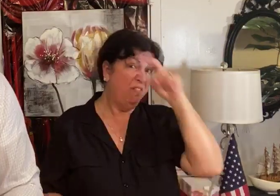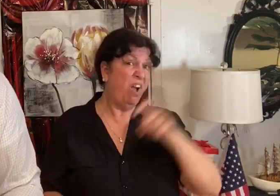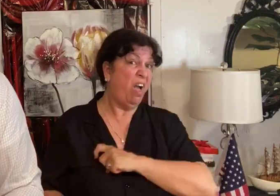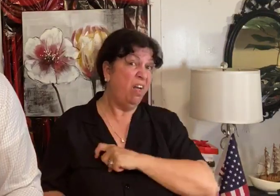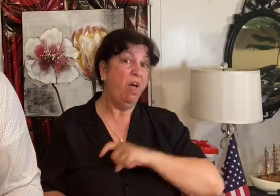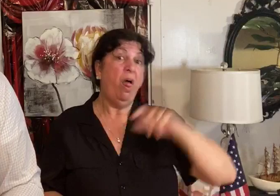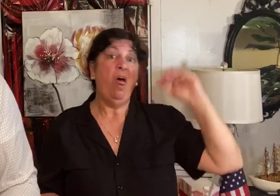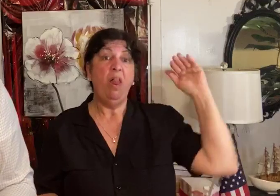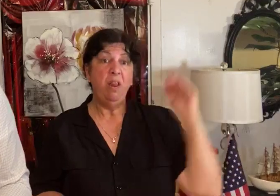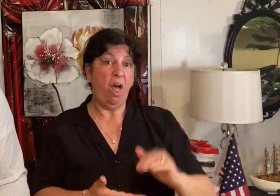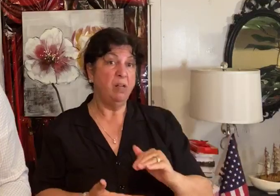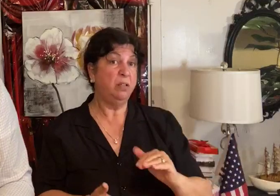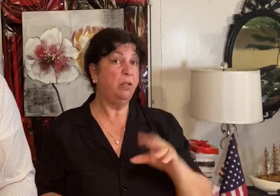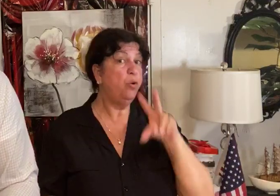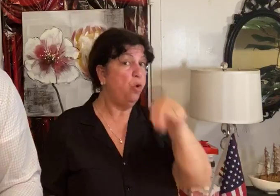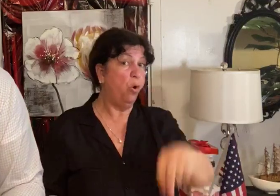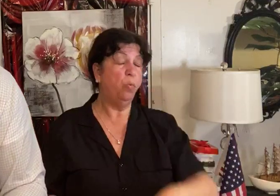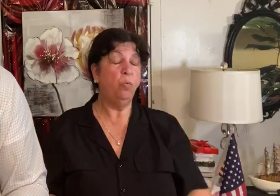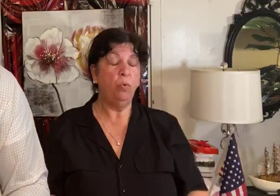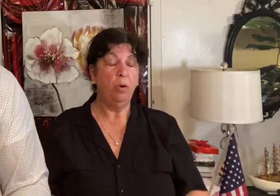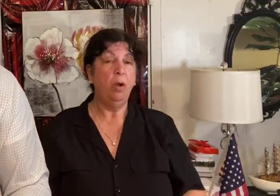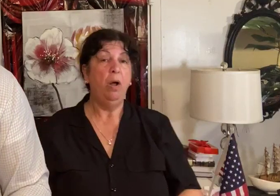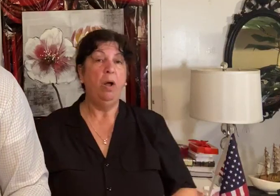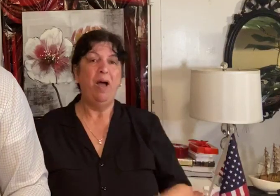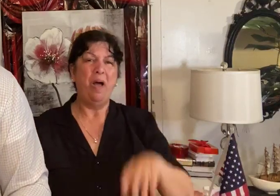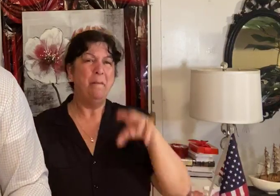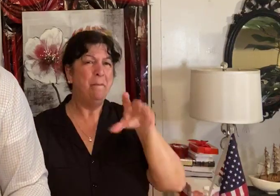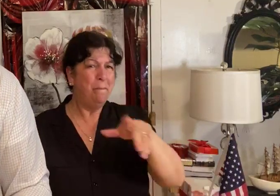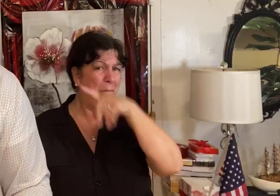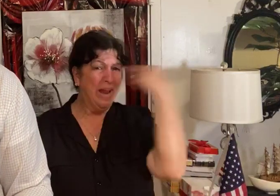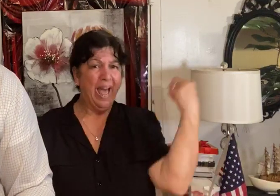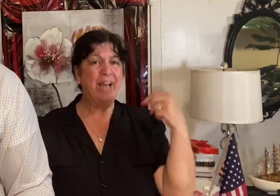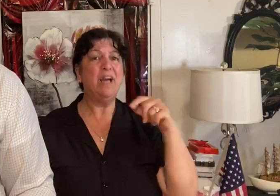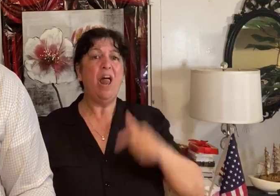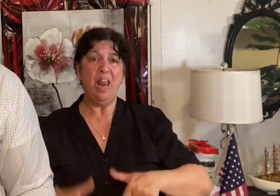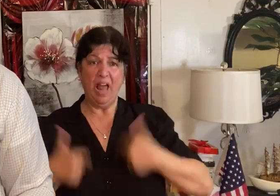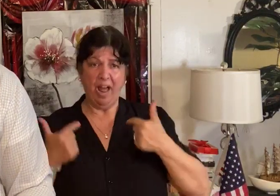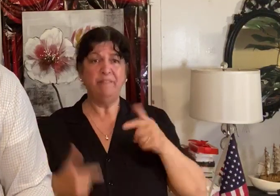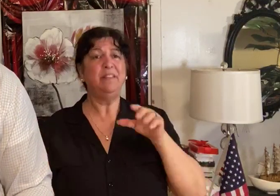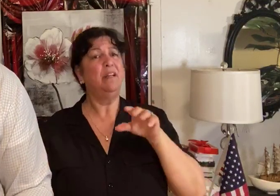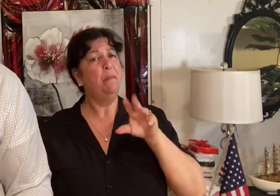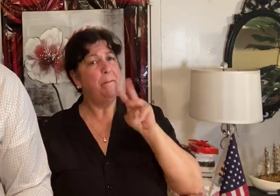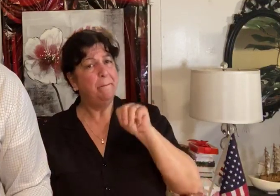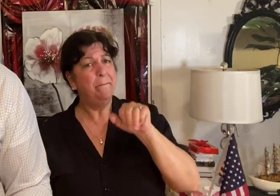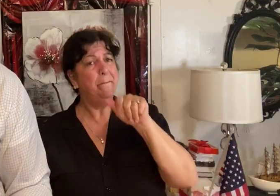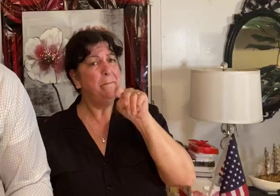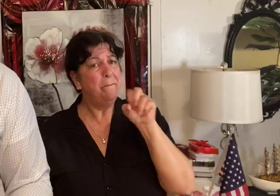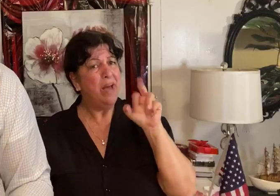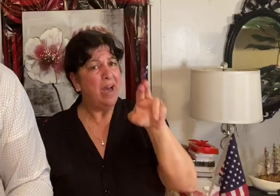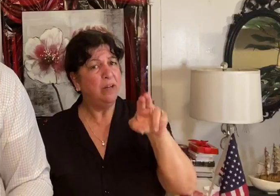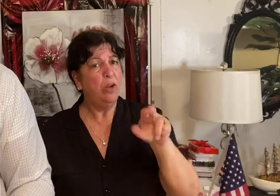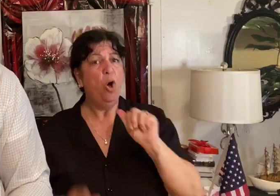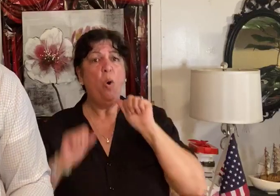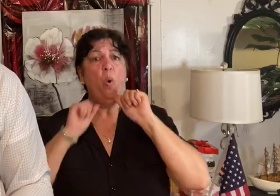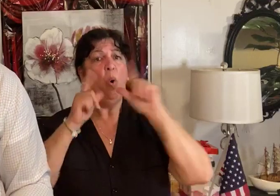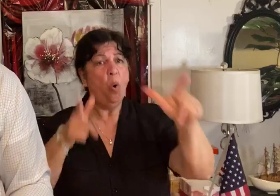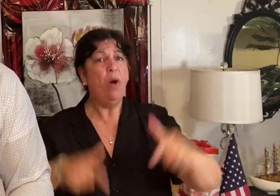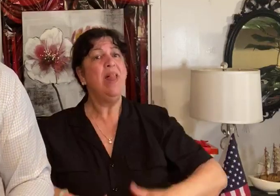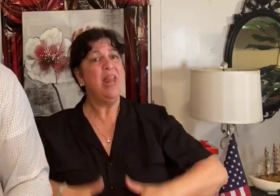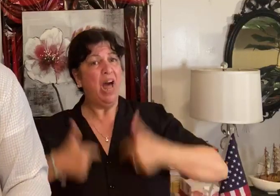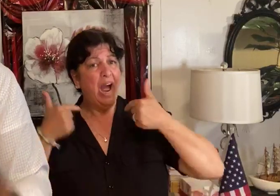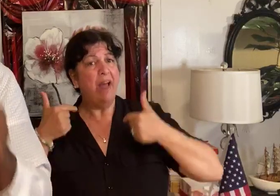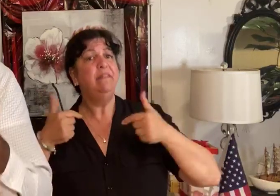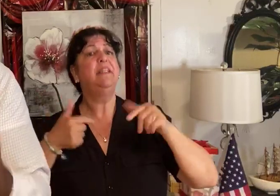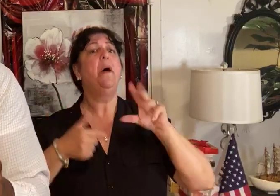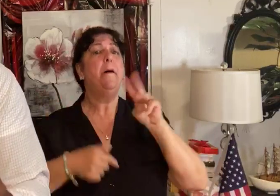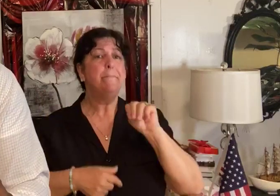Black Lives Matter. Not what it's become. I believe Black Lives Matter and all lives matter and blue lives matter.